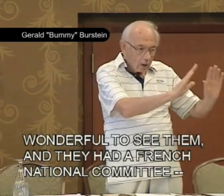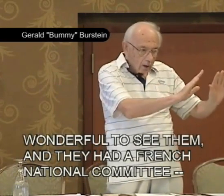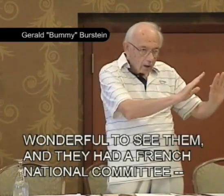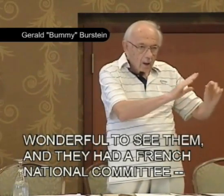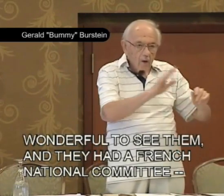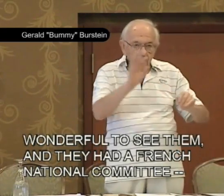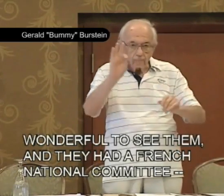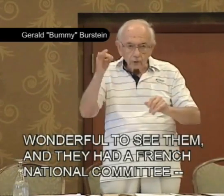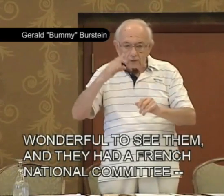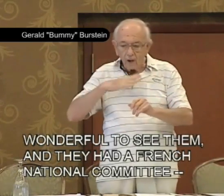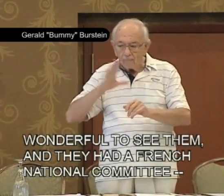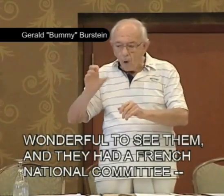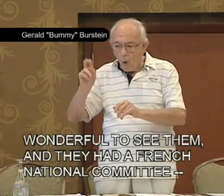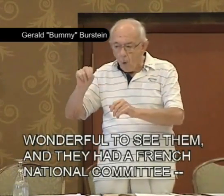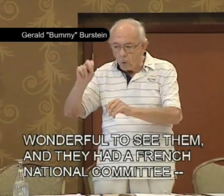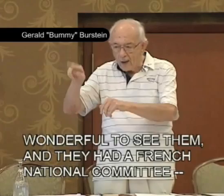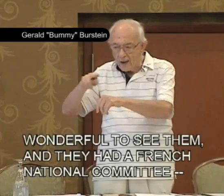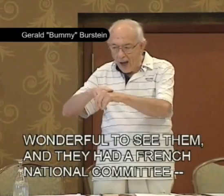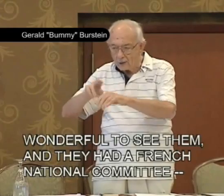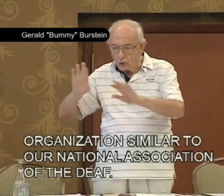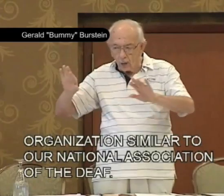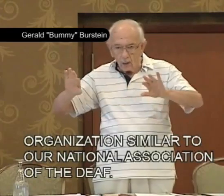similar to our National Association of the Deaf